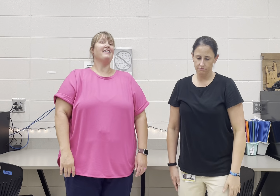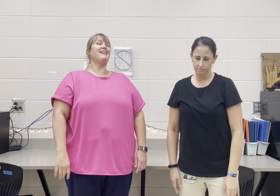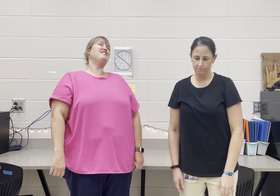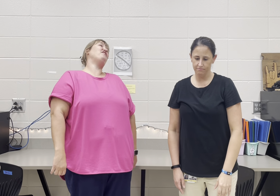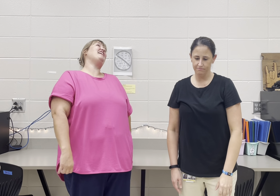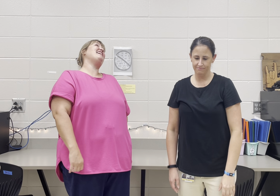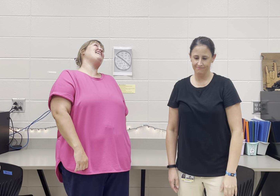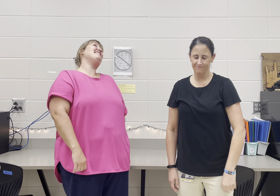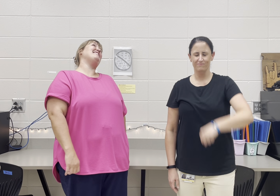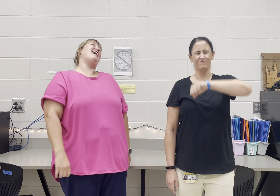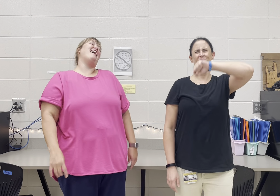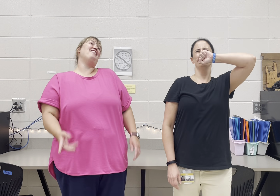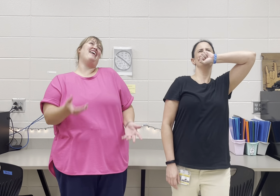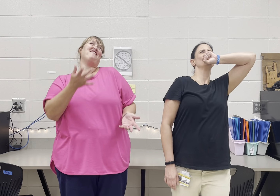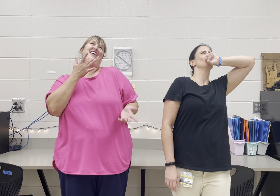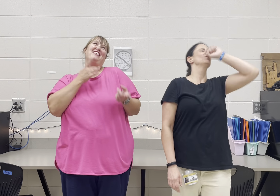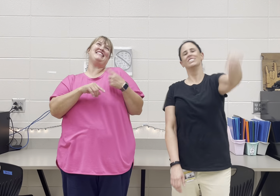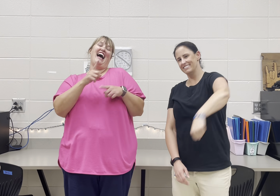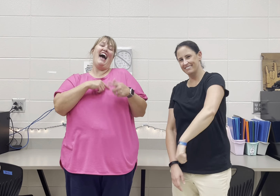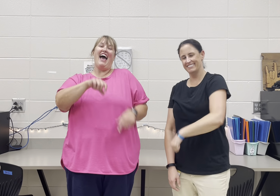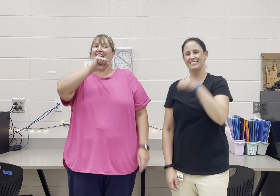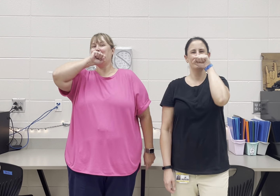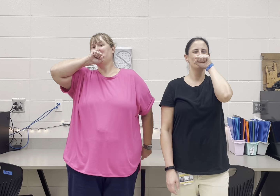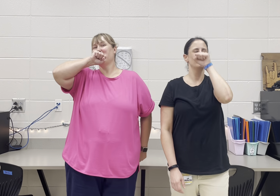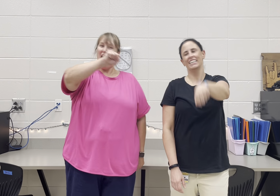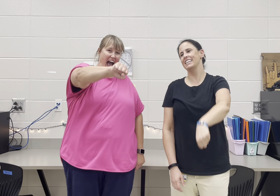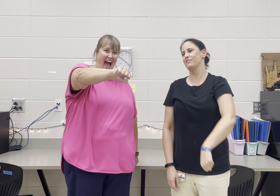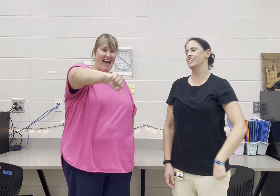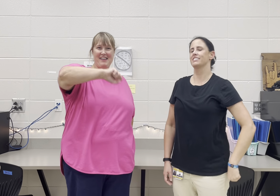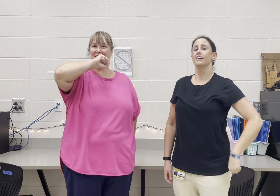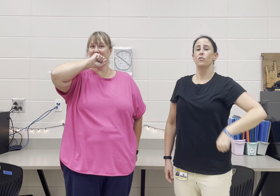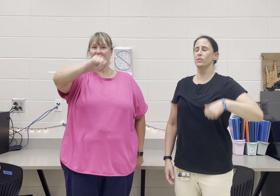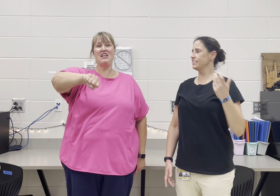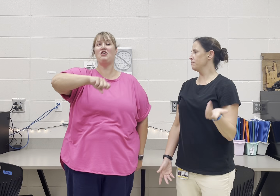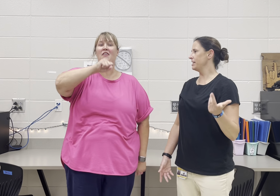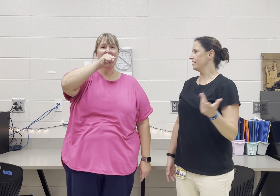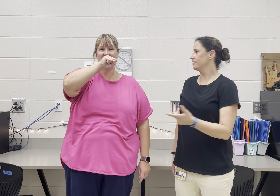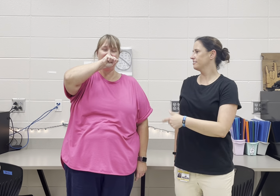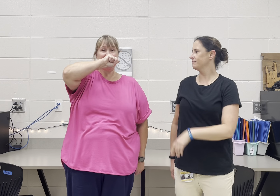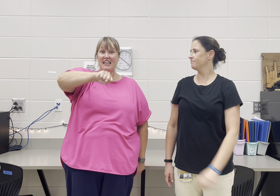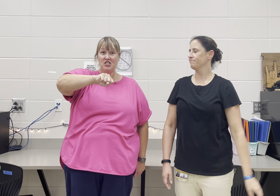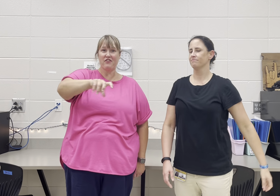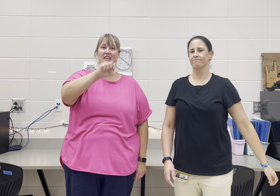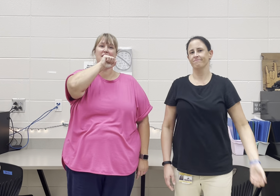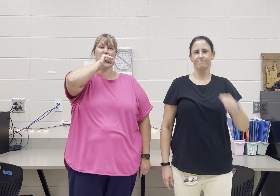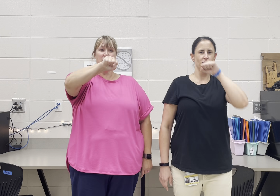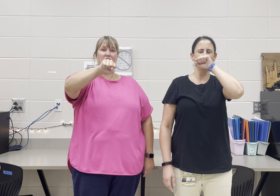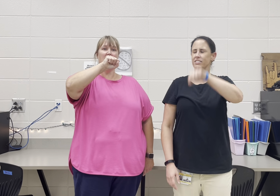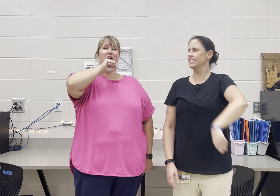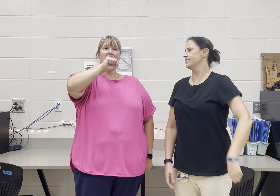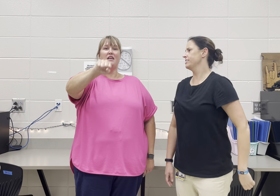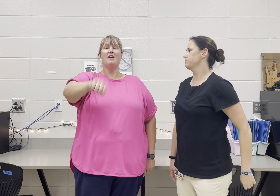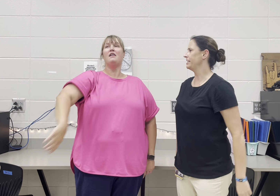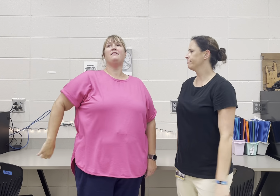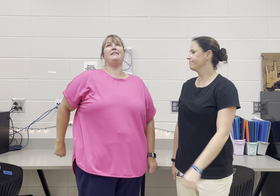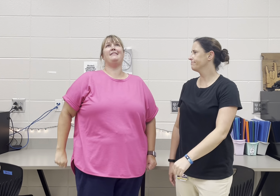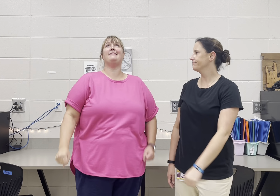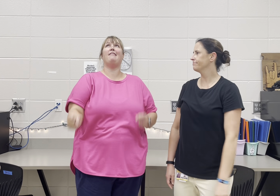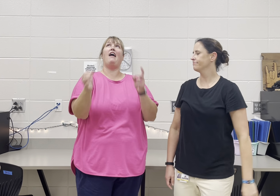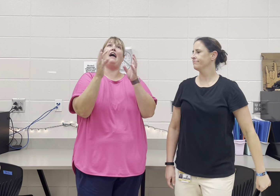kiss fist. Oh, my favorite side. Kiss fist. What's And that you don't mean? actually have to kiss your fist. What's kiss fist mean? This is